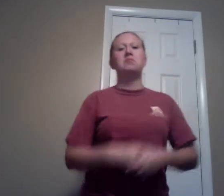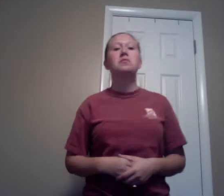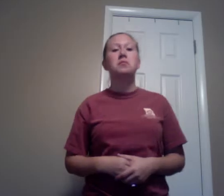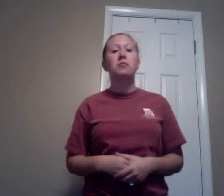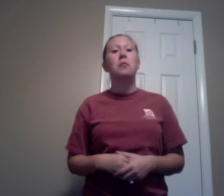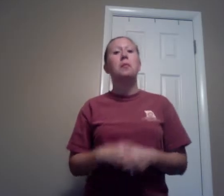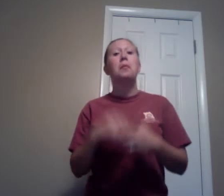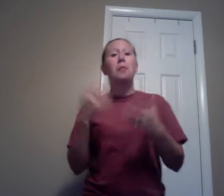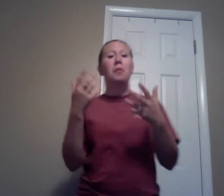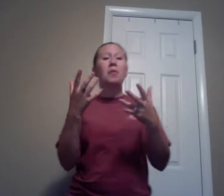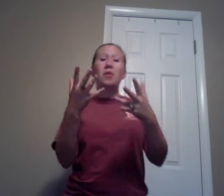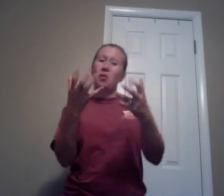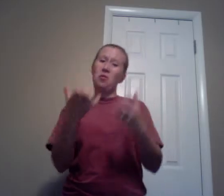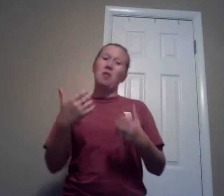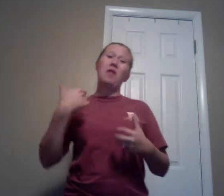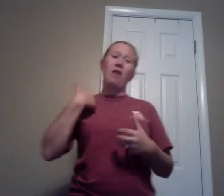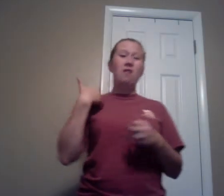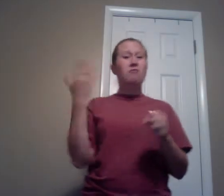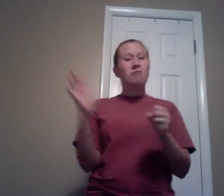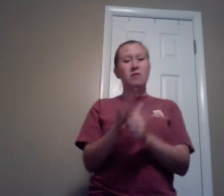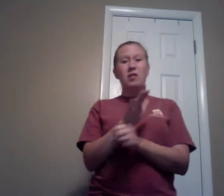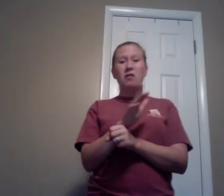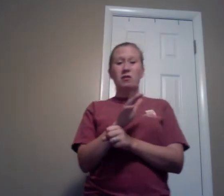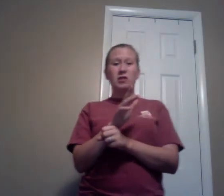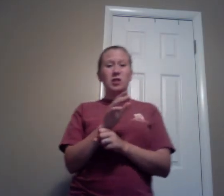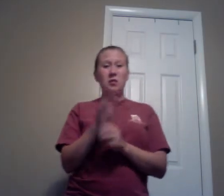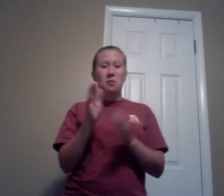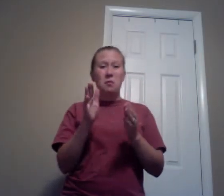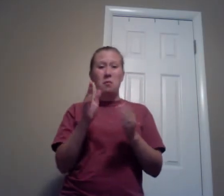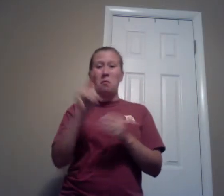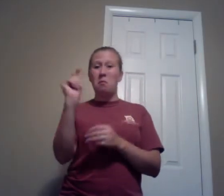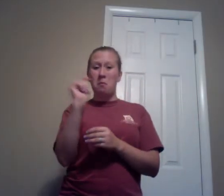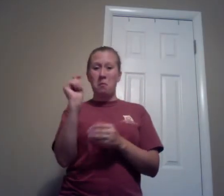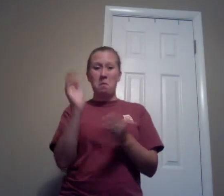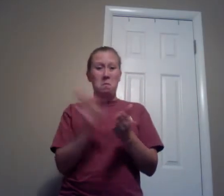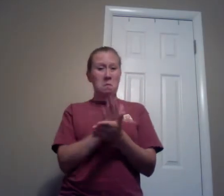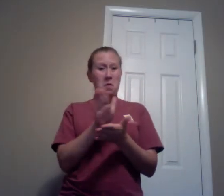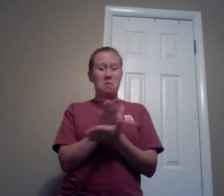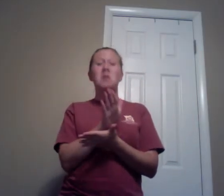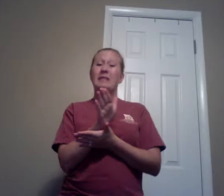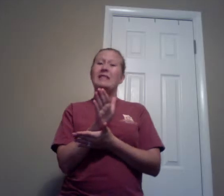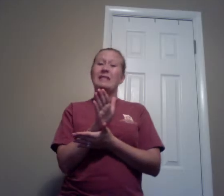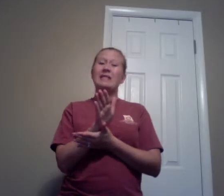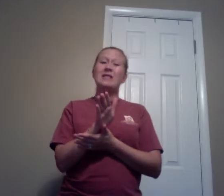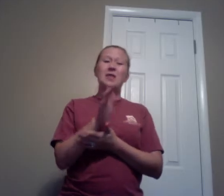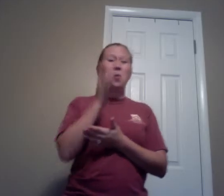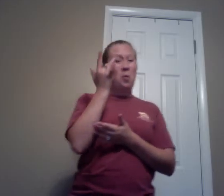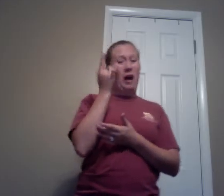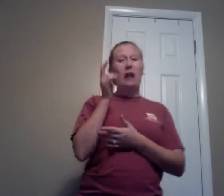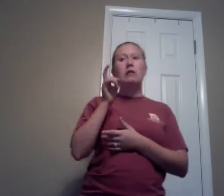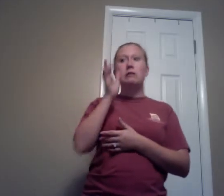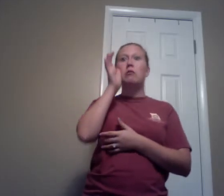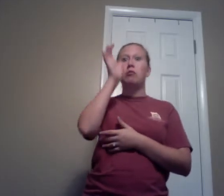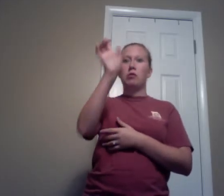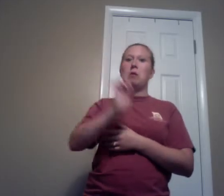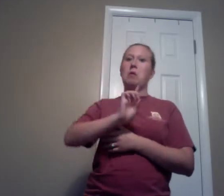toilet paper, because this prep does involve spending some time in the bathroom, a magazine or book that you like,